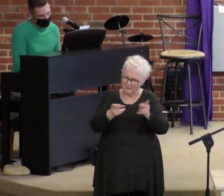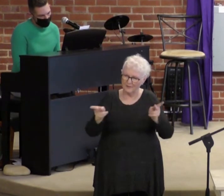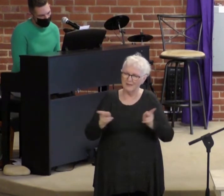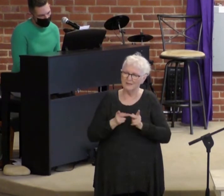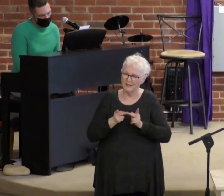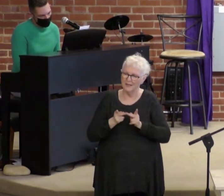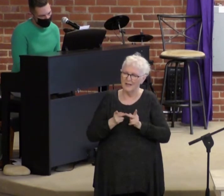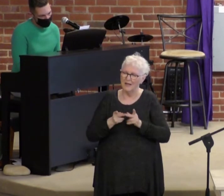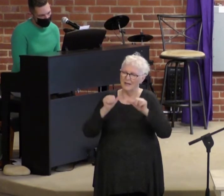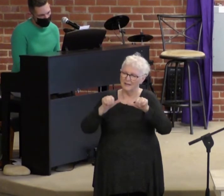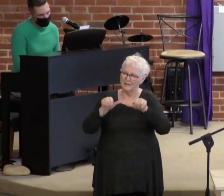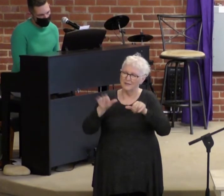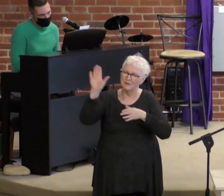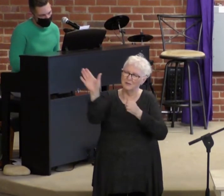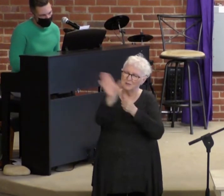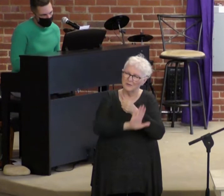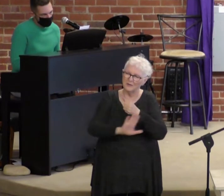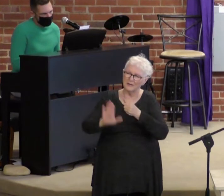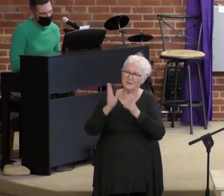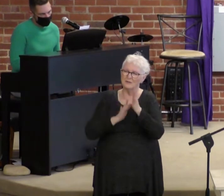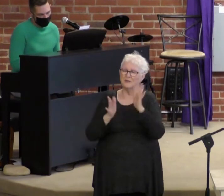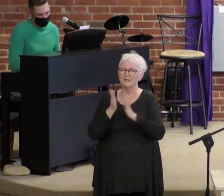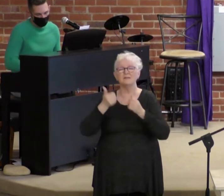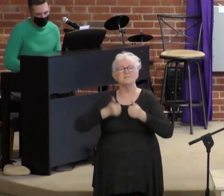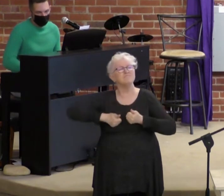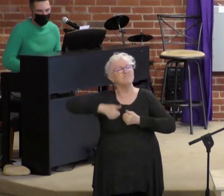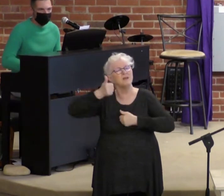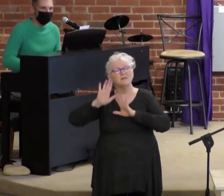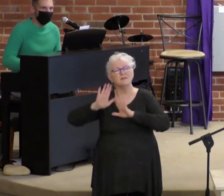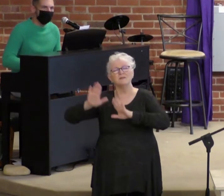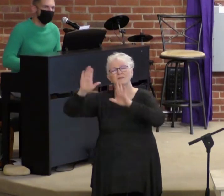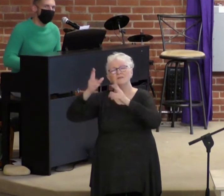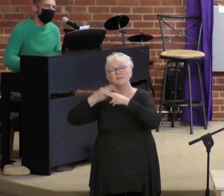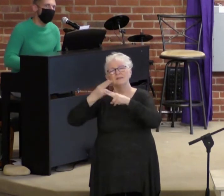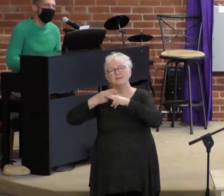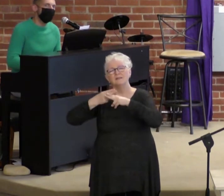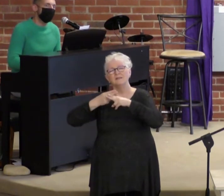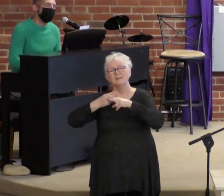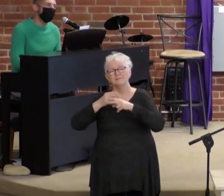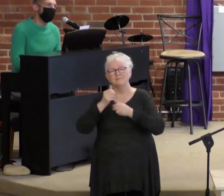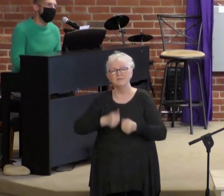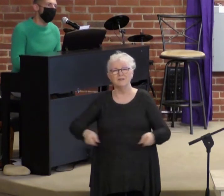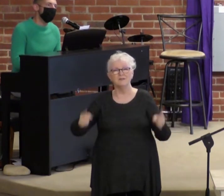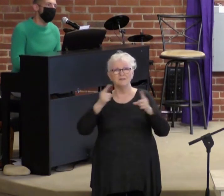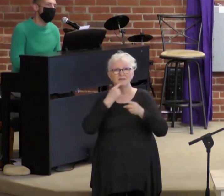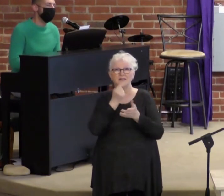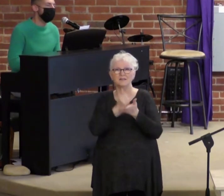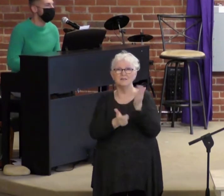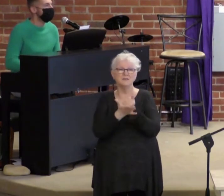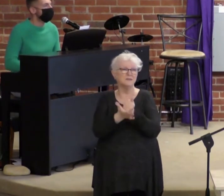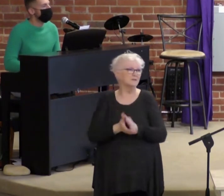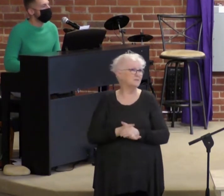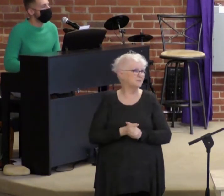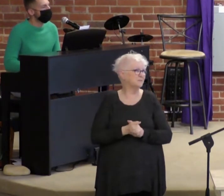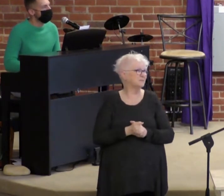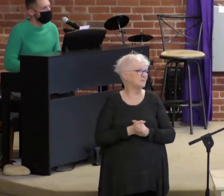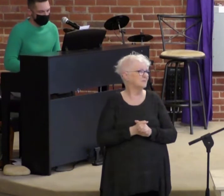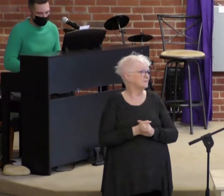hedge of protection around us. In Jesus' most wonderful name, and everyone says, amen.